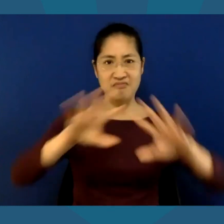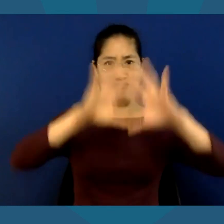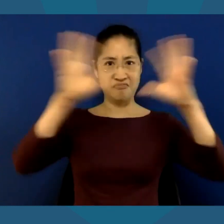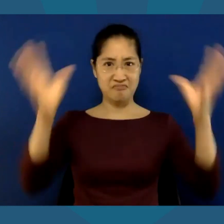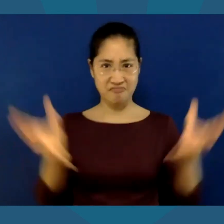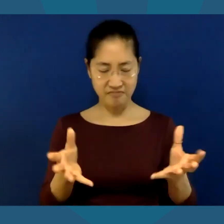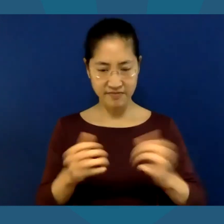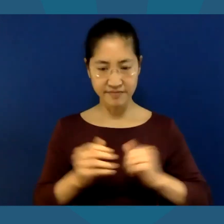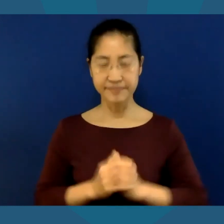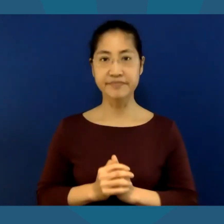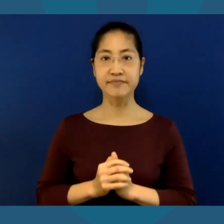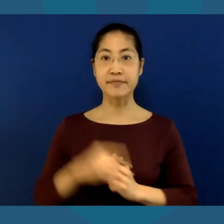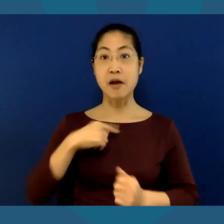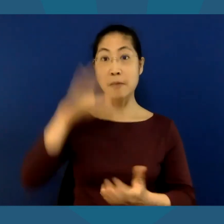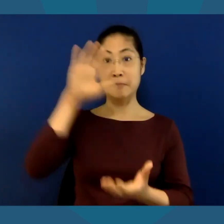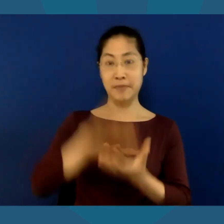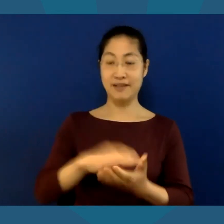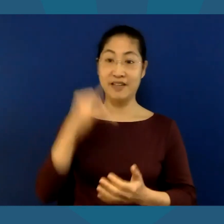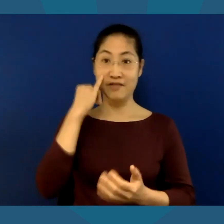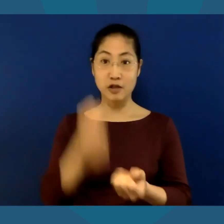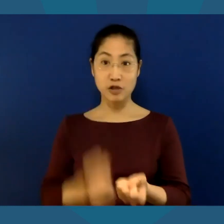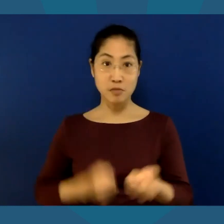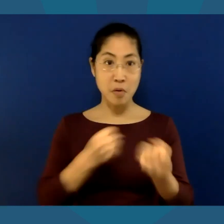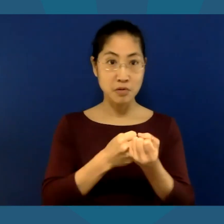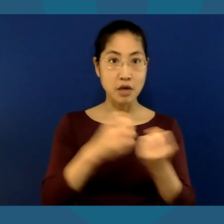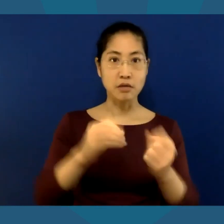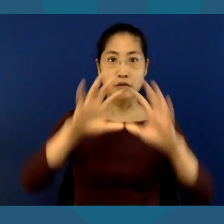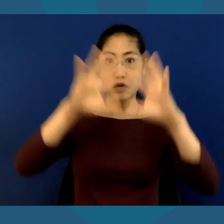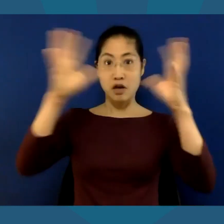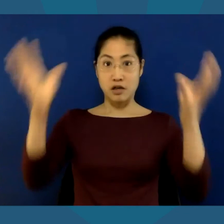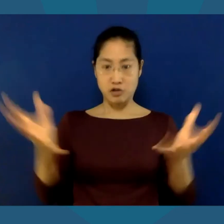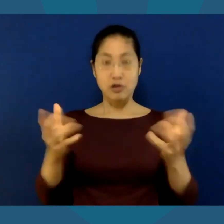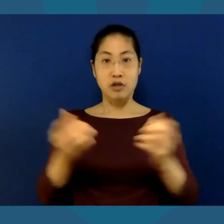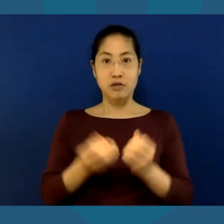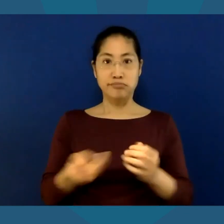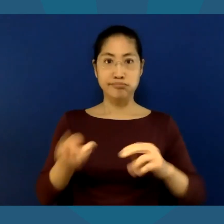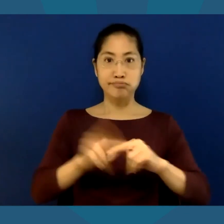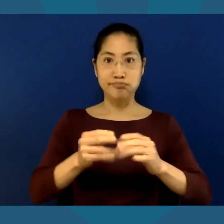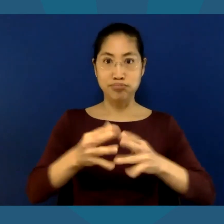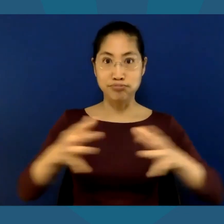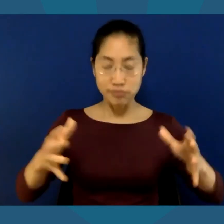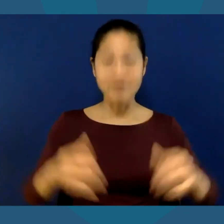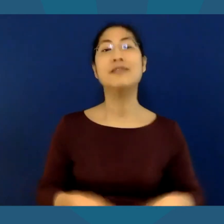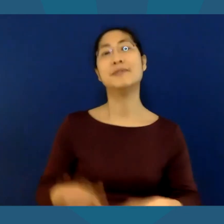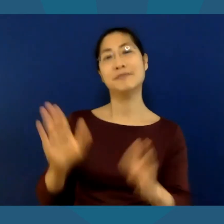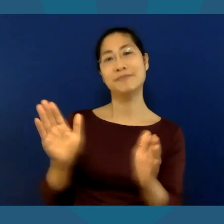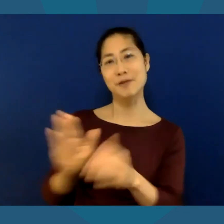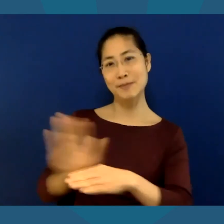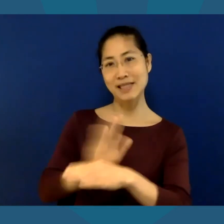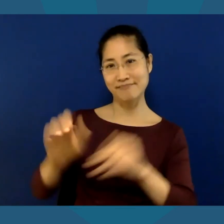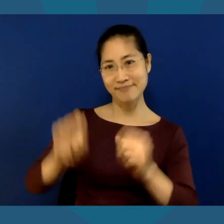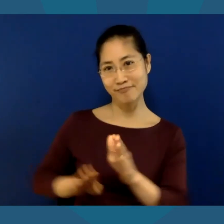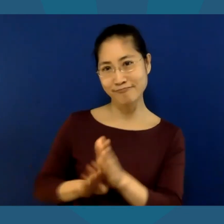K-12 education and our universities. I believe that by supporting and growing